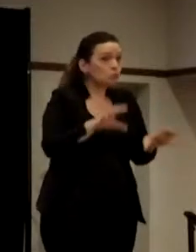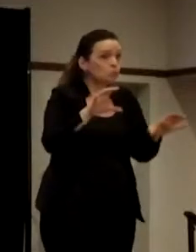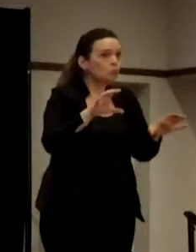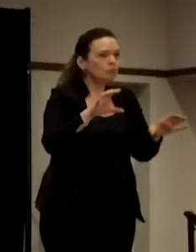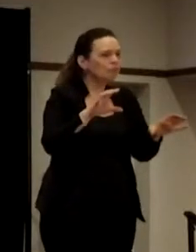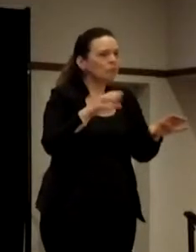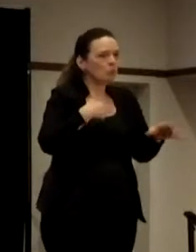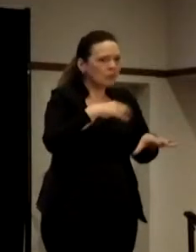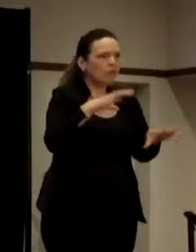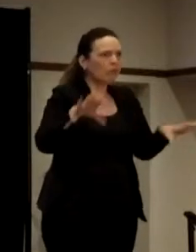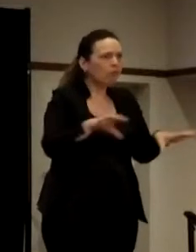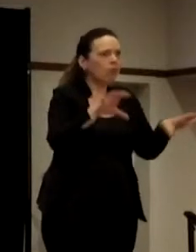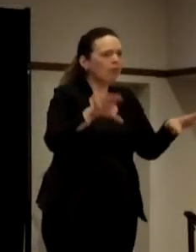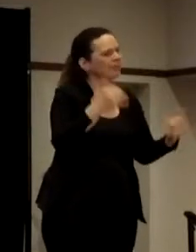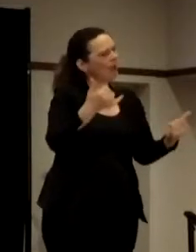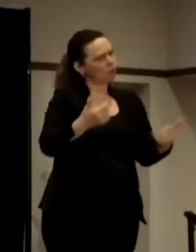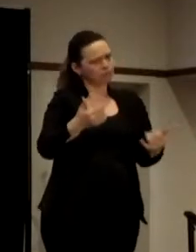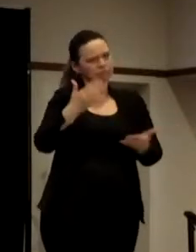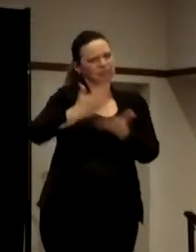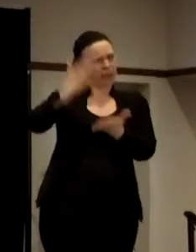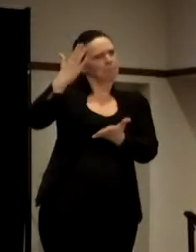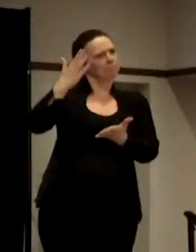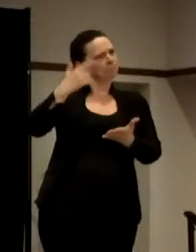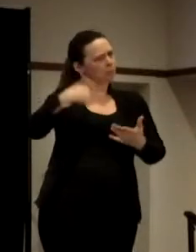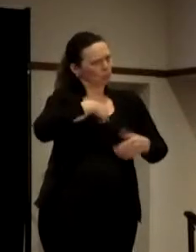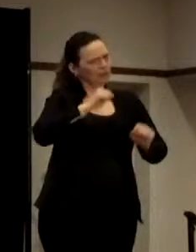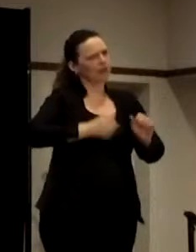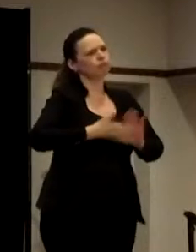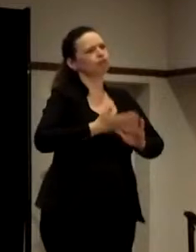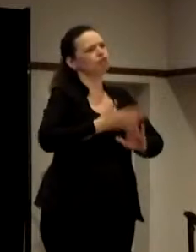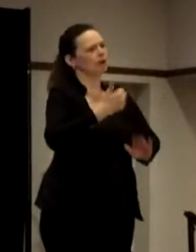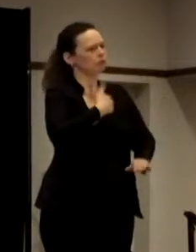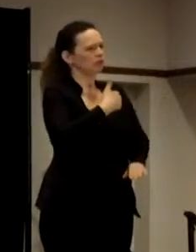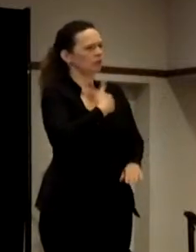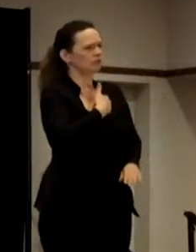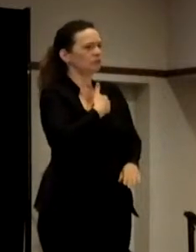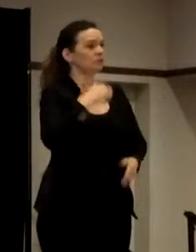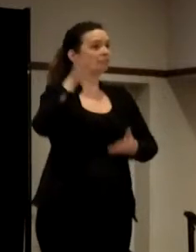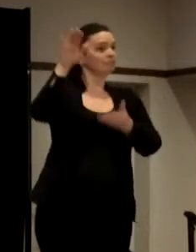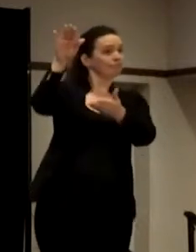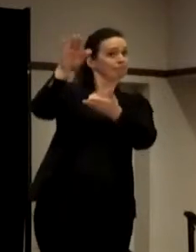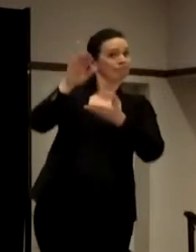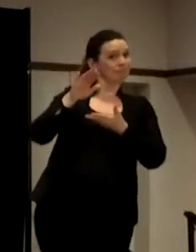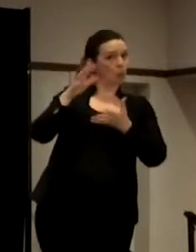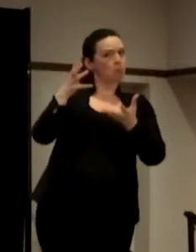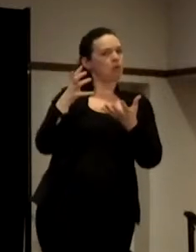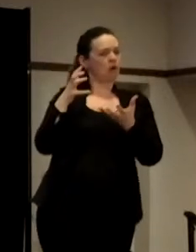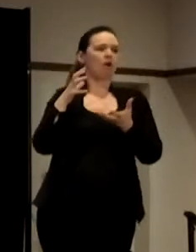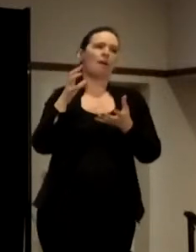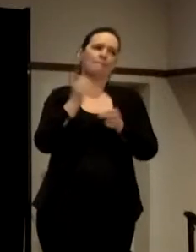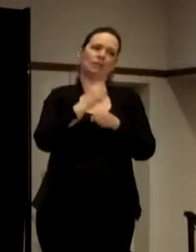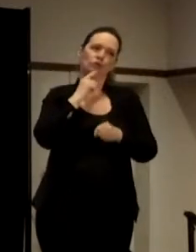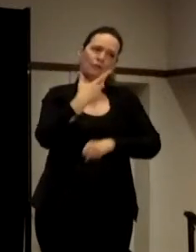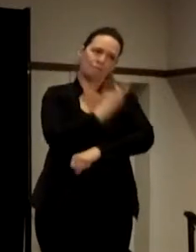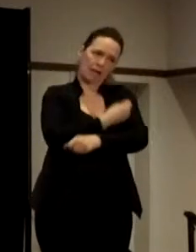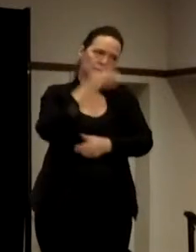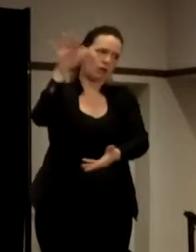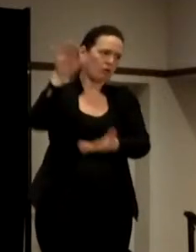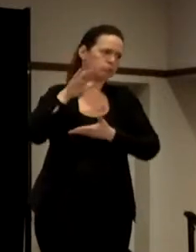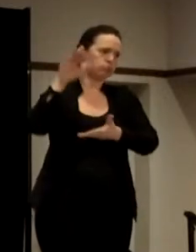vaccine rollout overnight, but empowering local governments and county health departments who vaccinated for